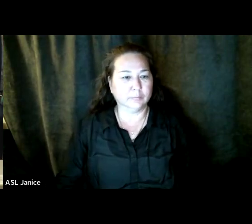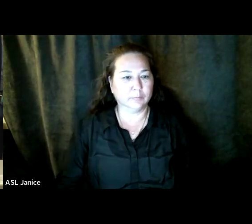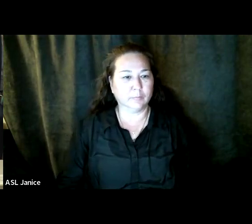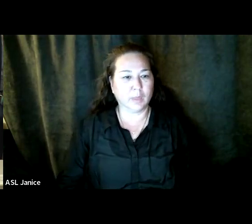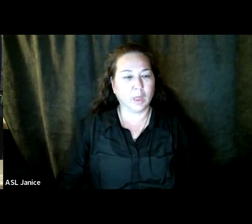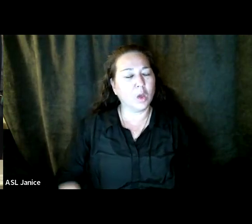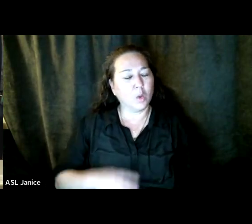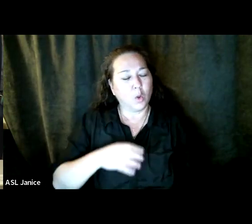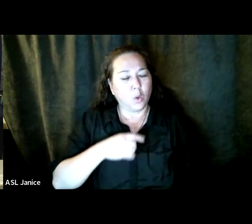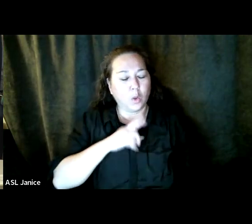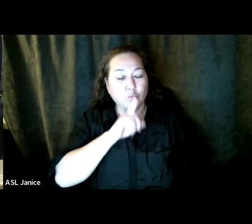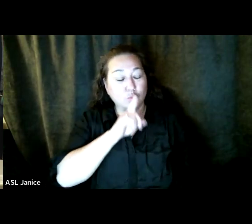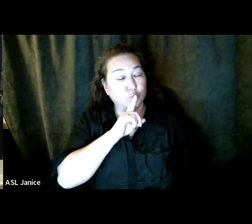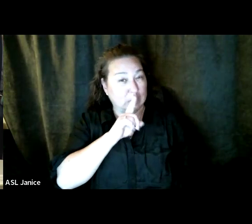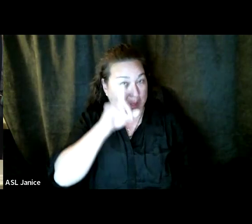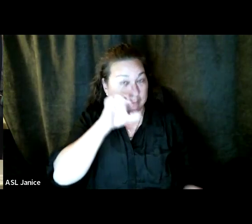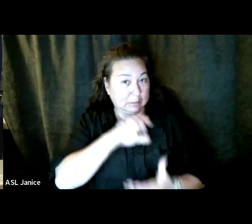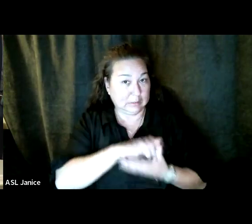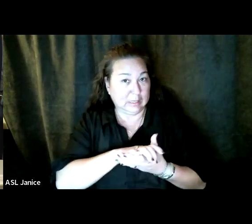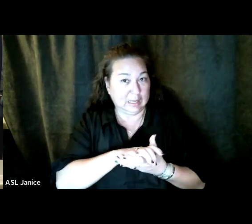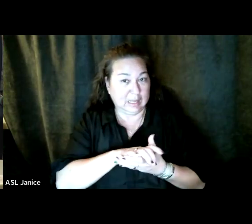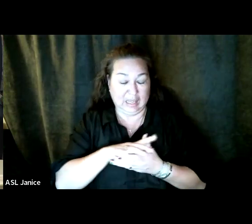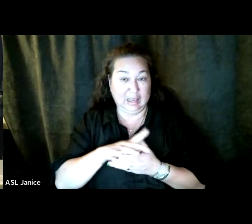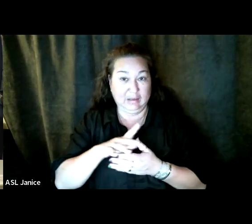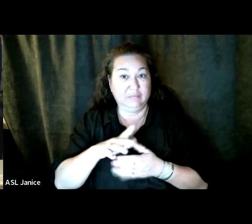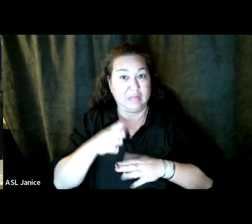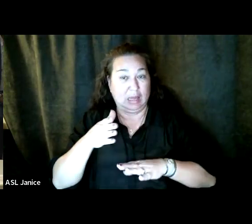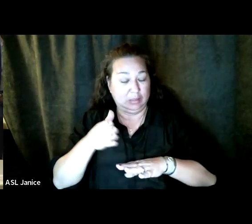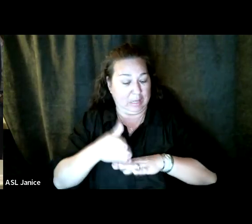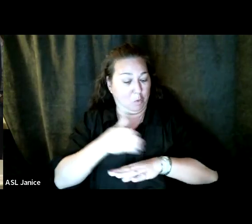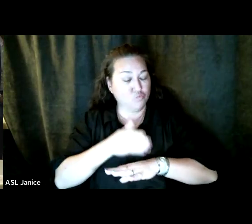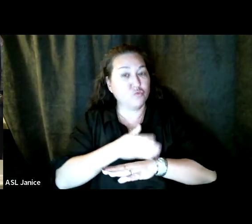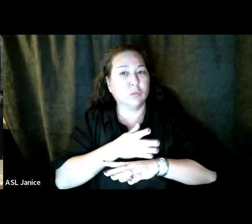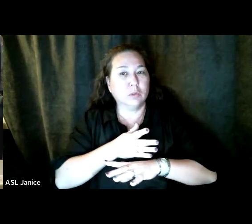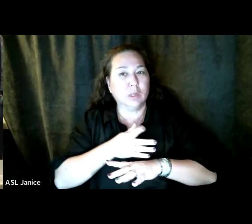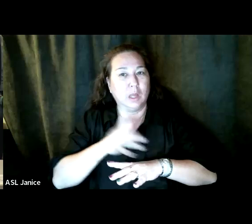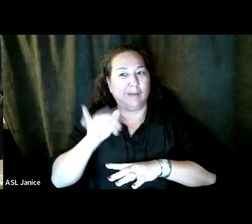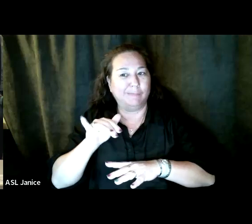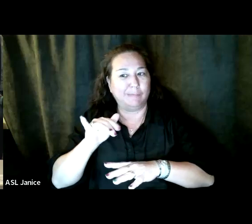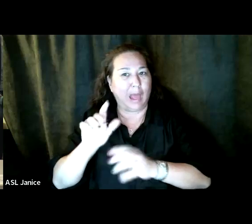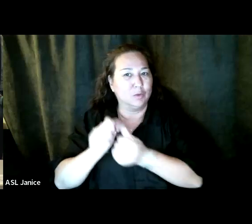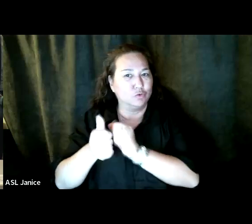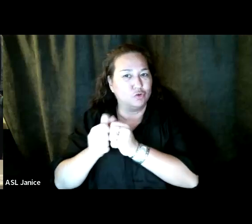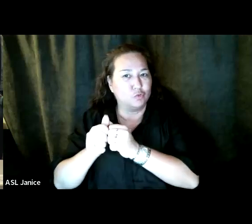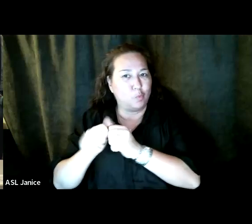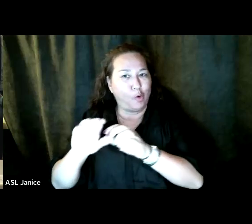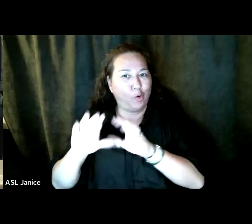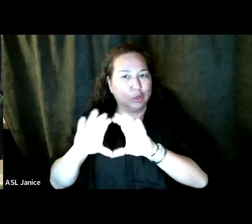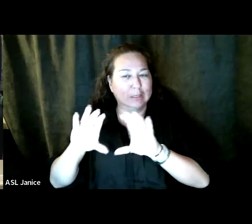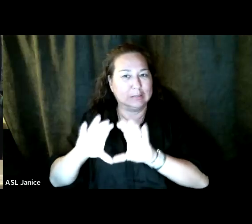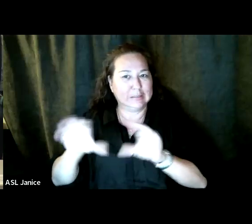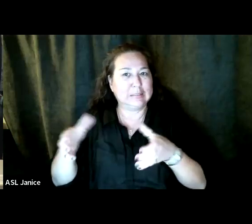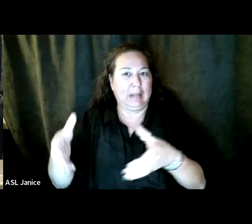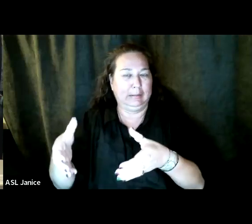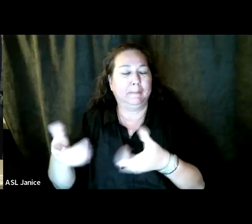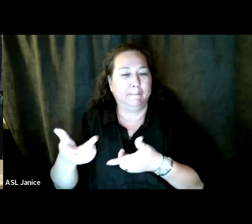believe that the renovation of the stadium will significantly help the families and the kids and the small businesses